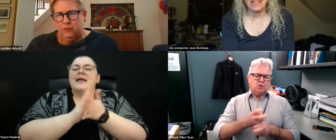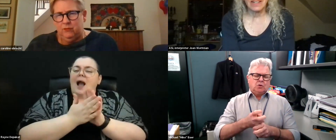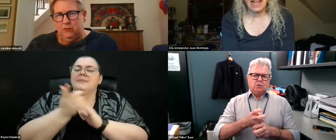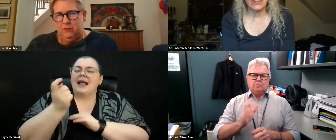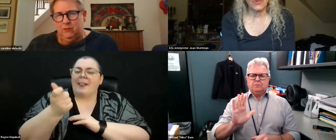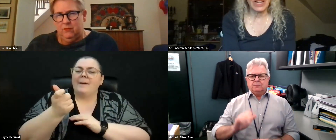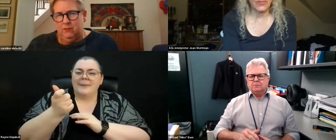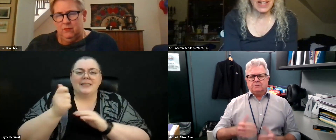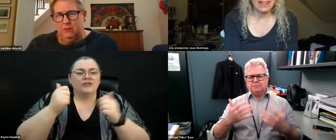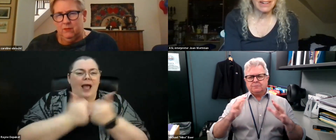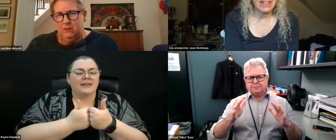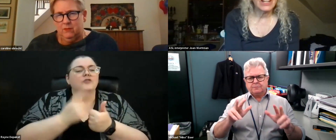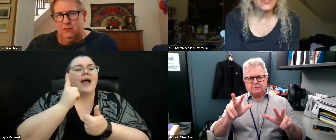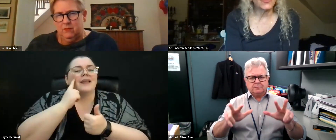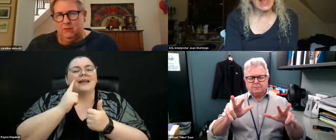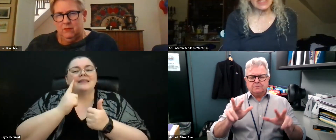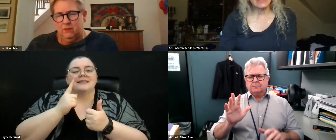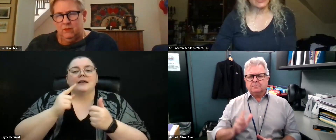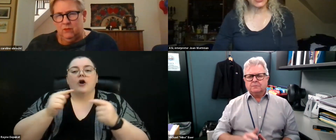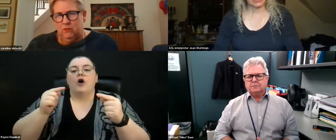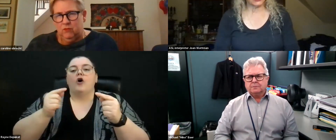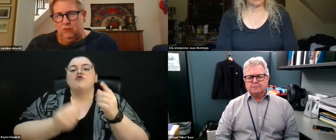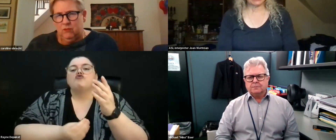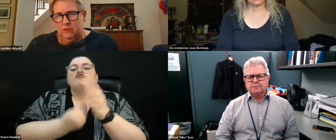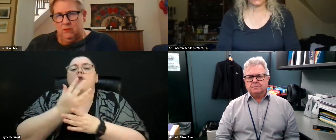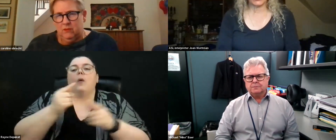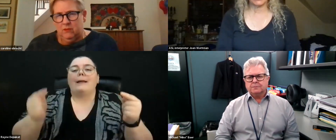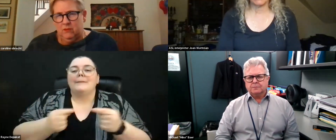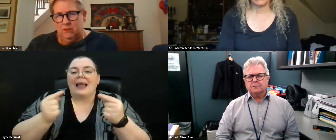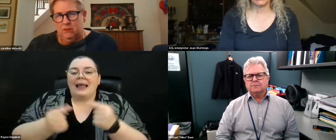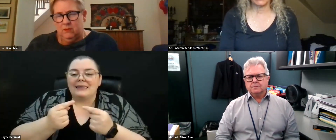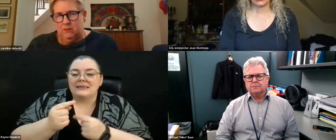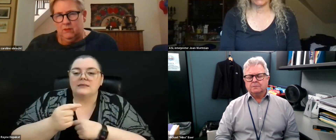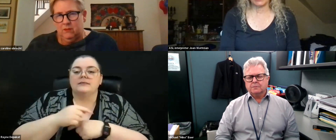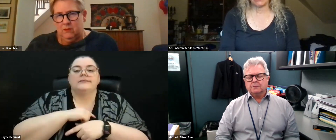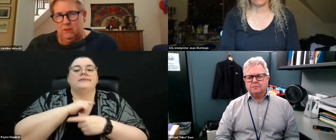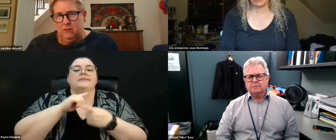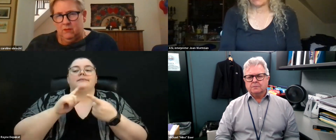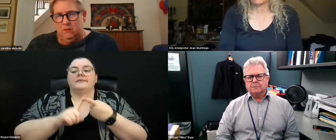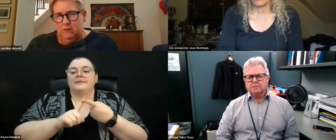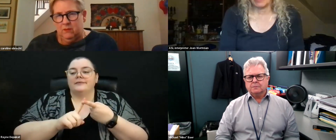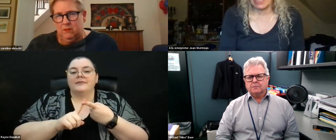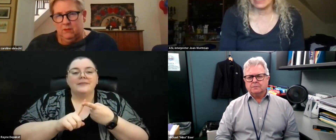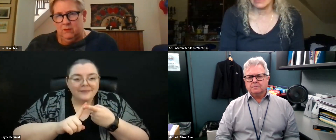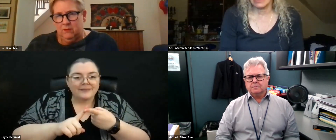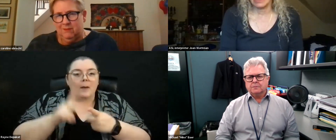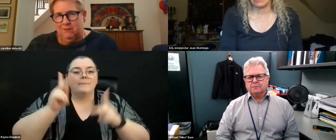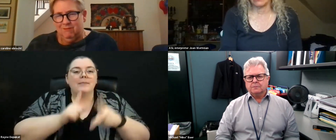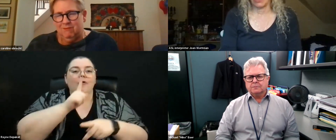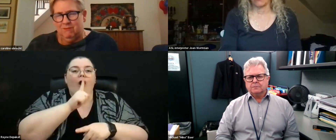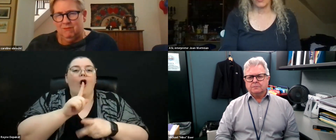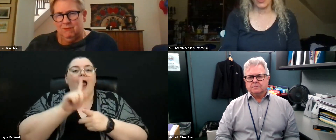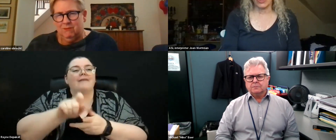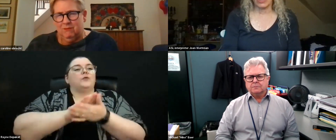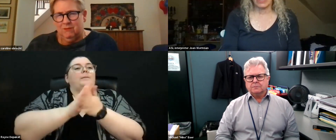service. I know that. So that's a little challenging because we're having growing pains